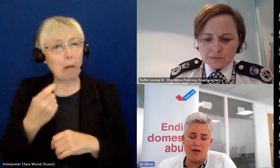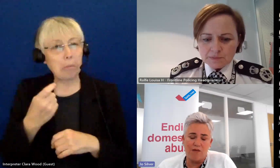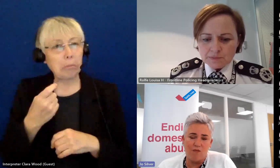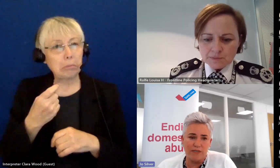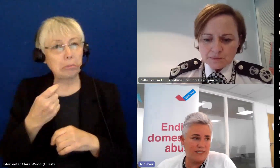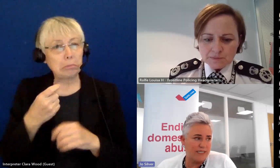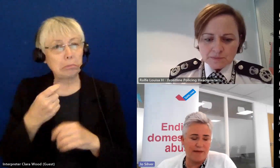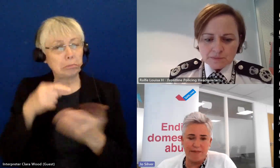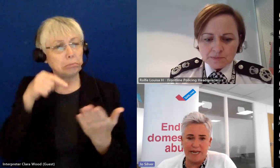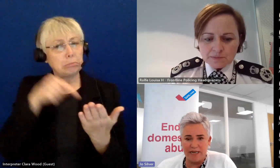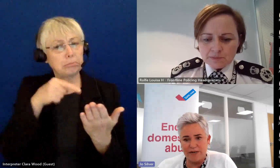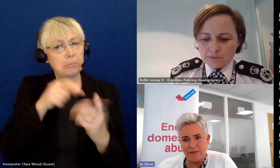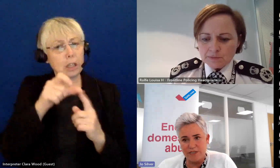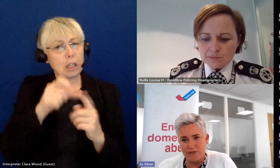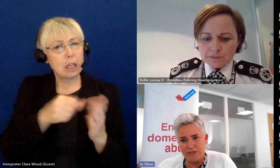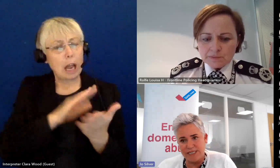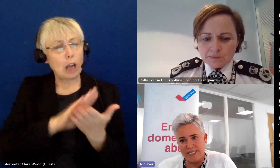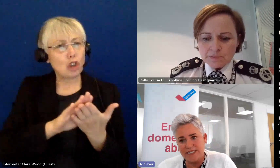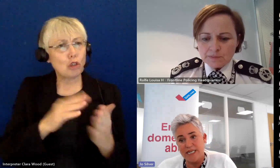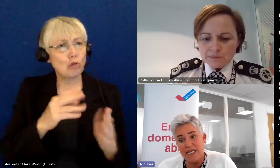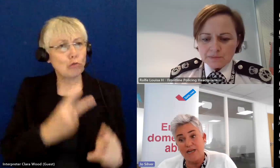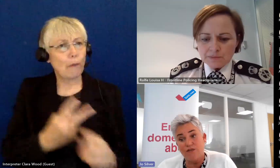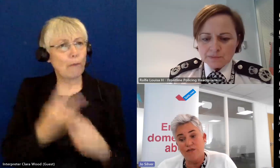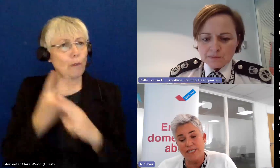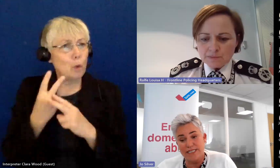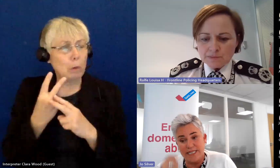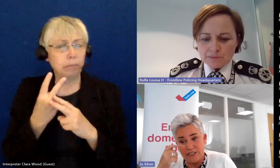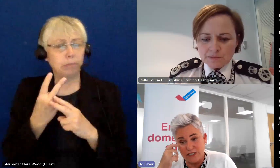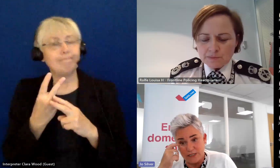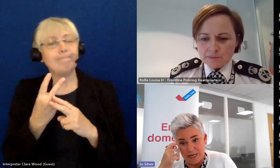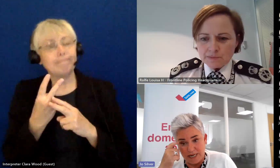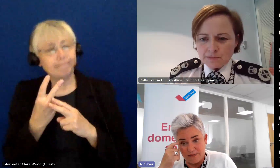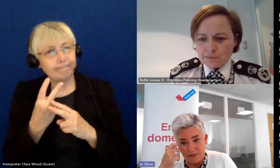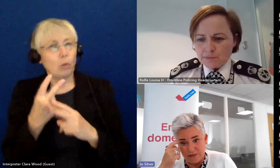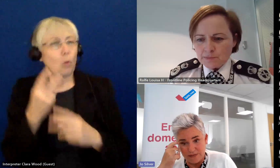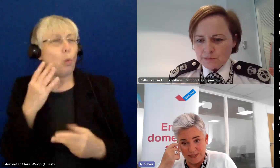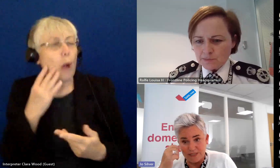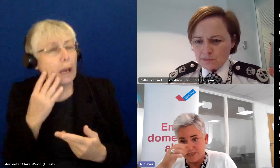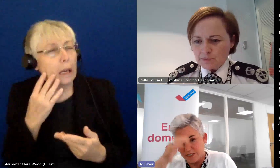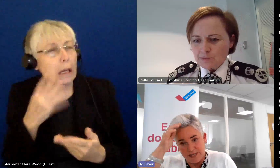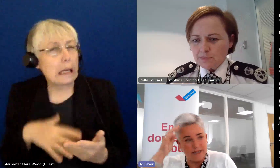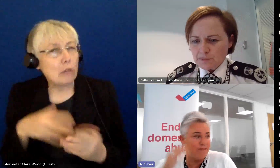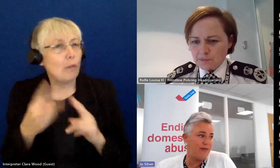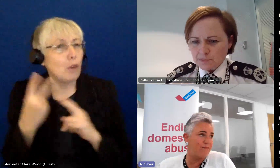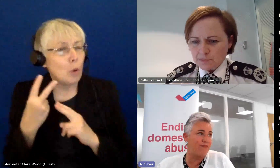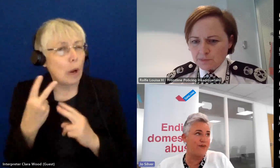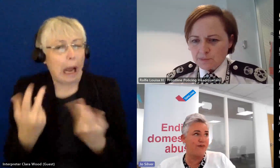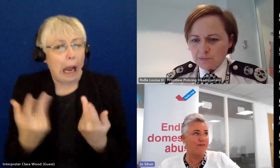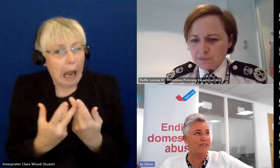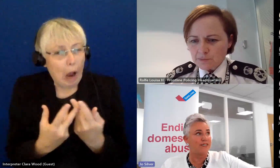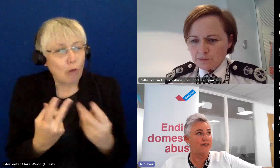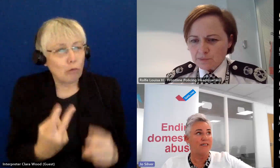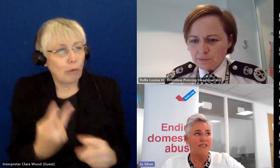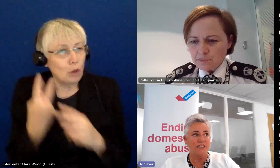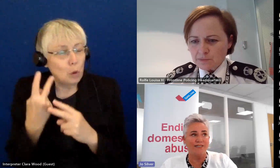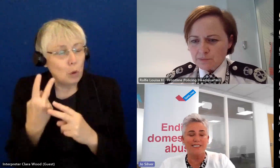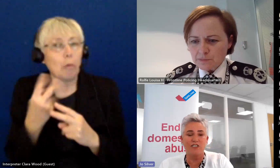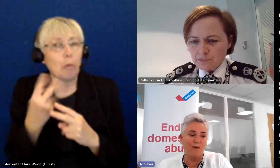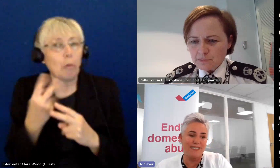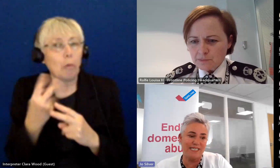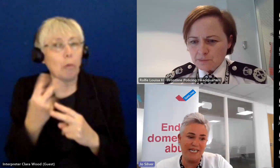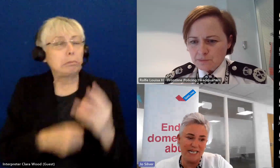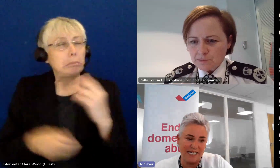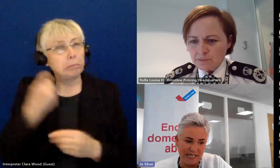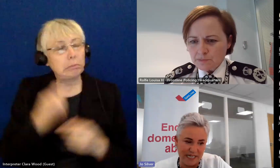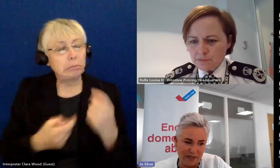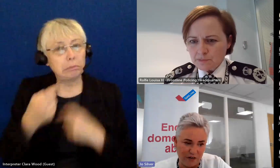dash, and what does that mean around resources and organisations being involved so that it could be improved. So it's